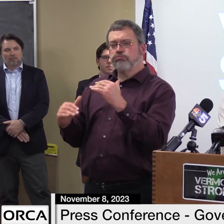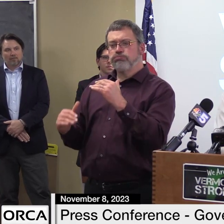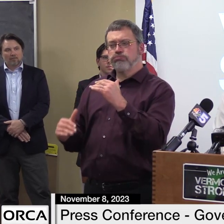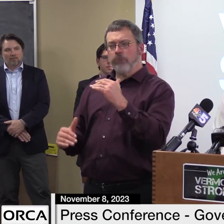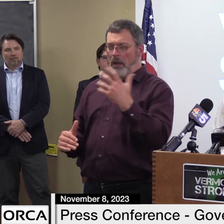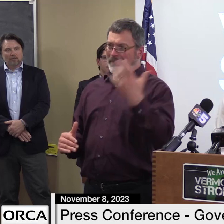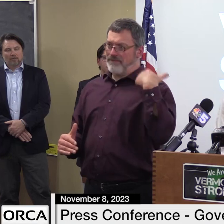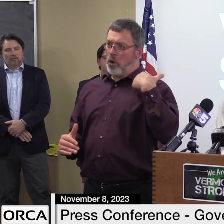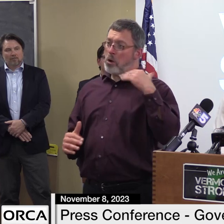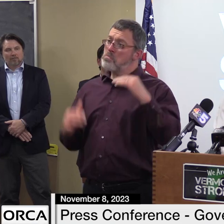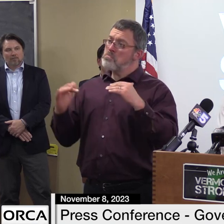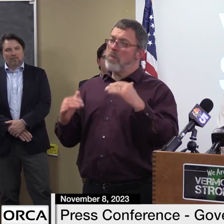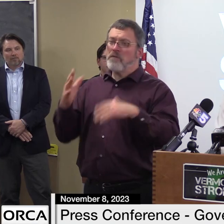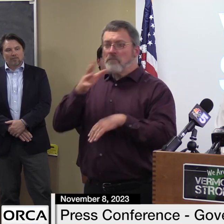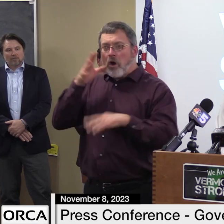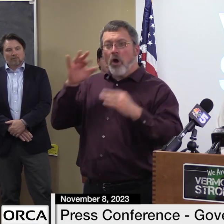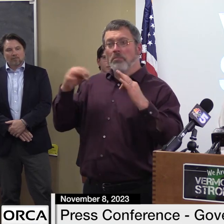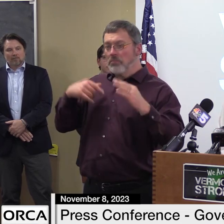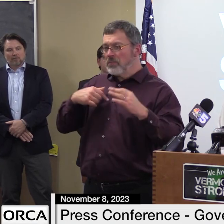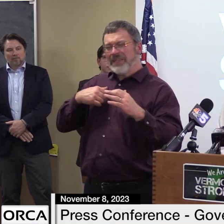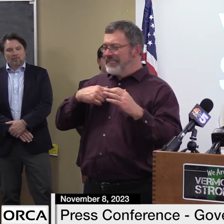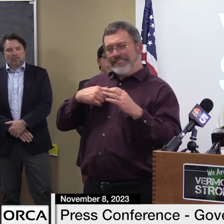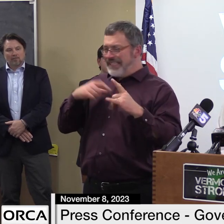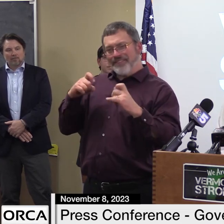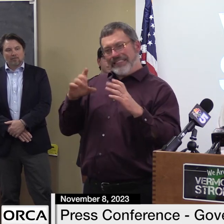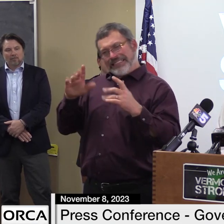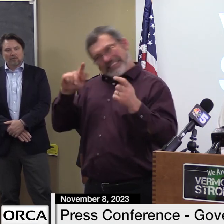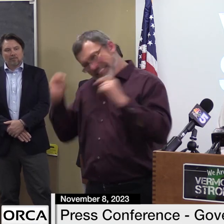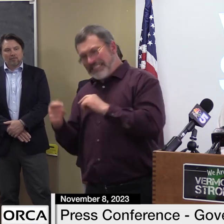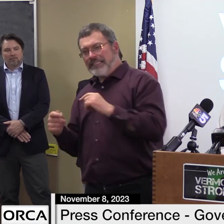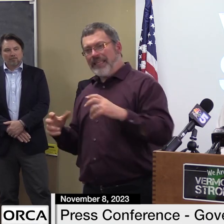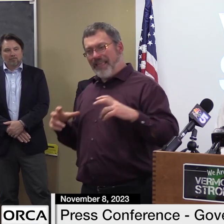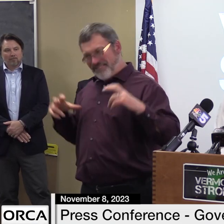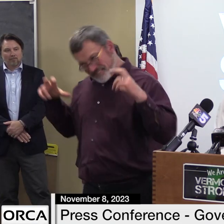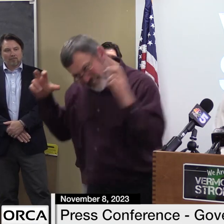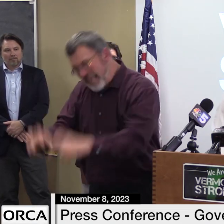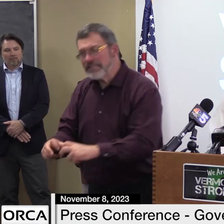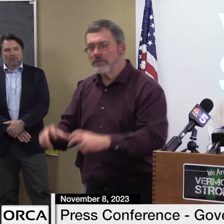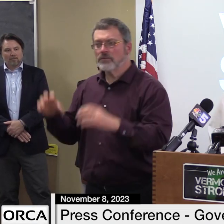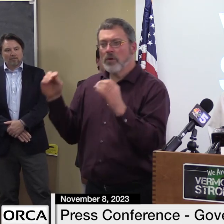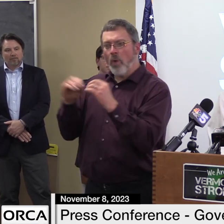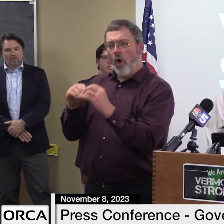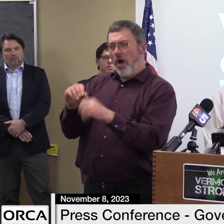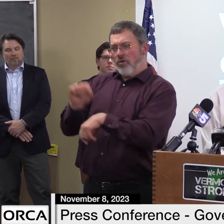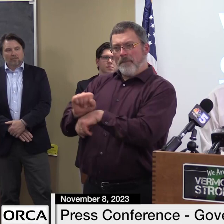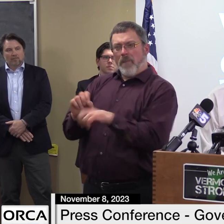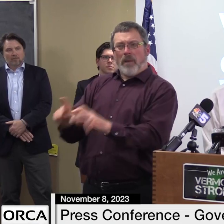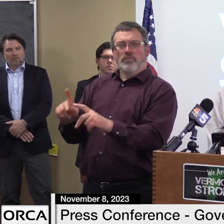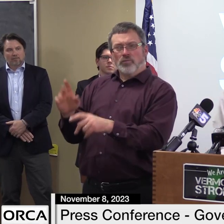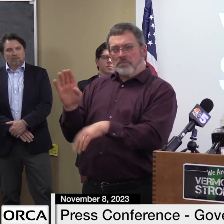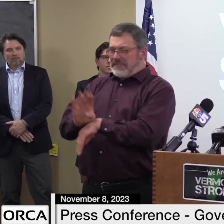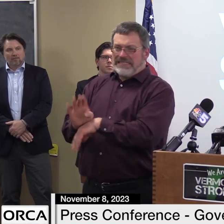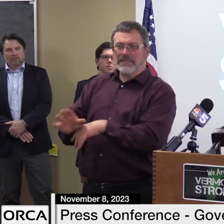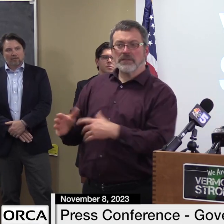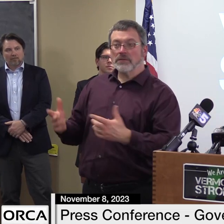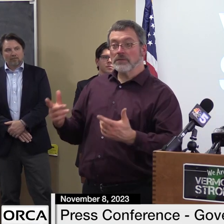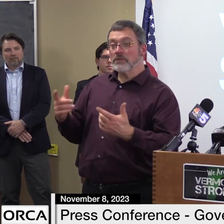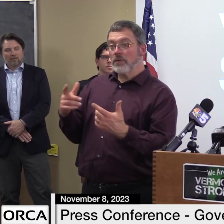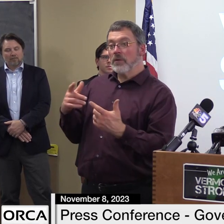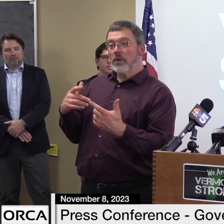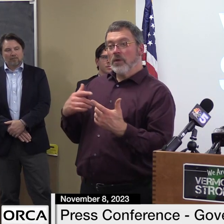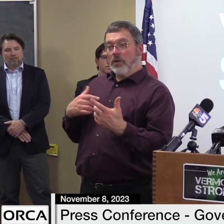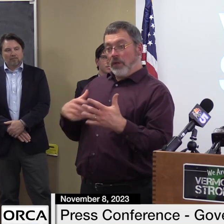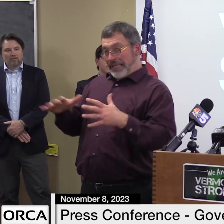to invest in those communities to bring back their economy, which will lift them up and lift the whole state up to be